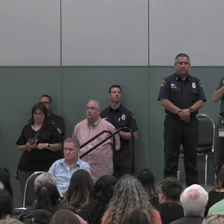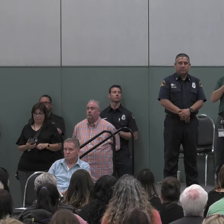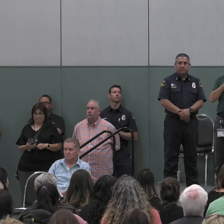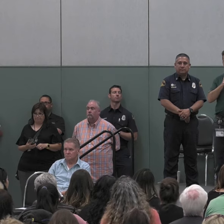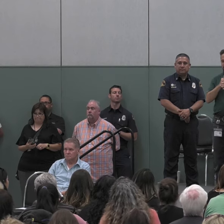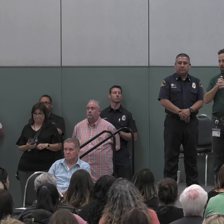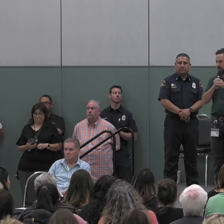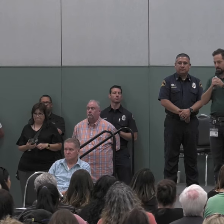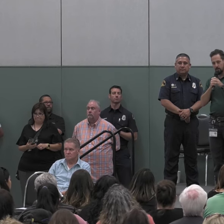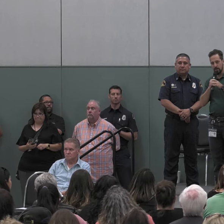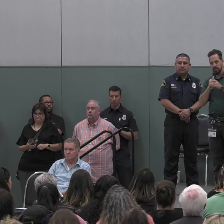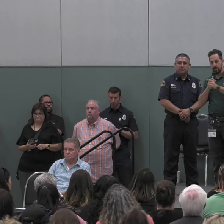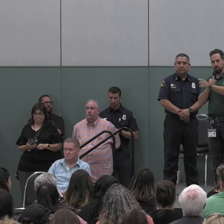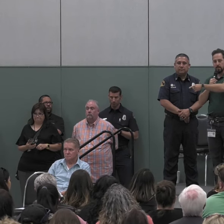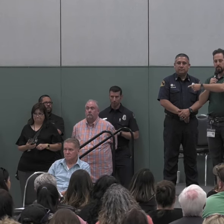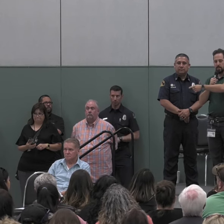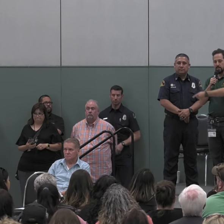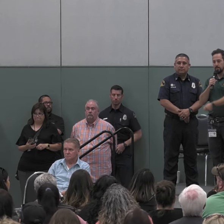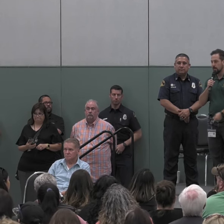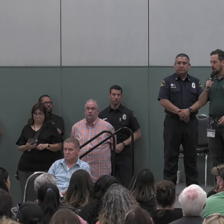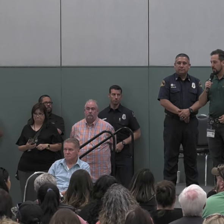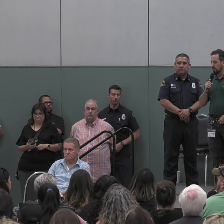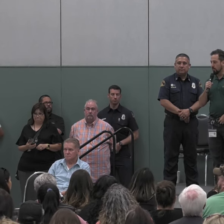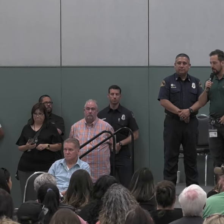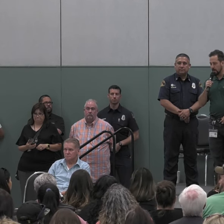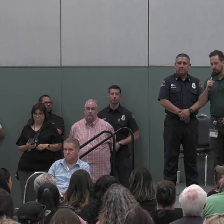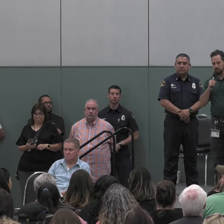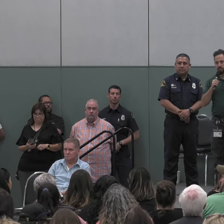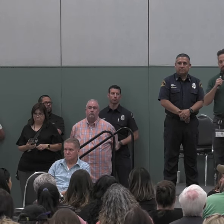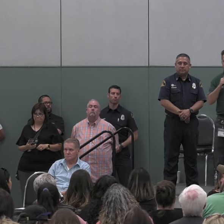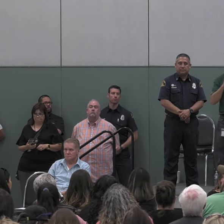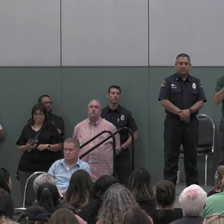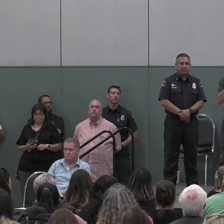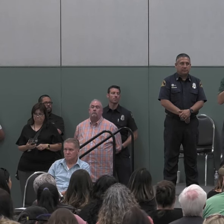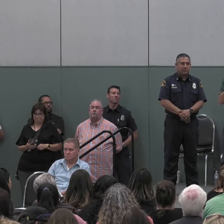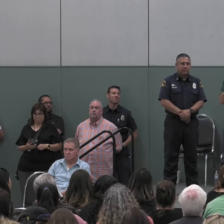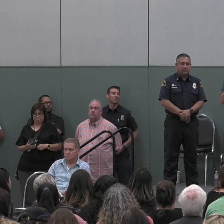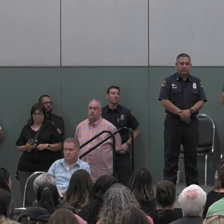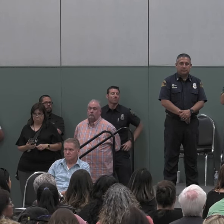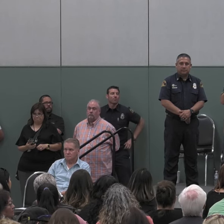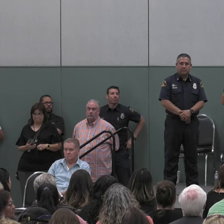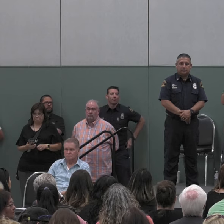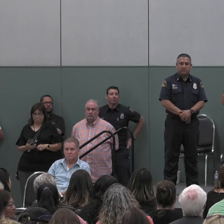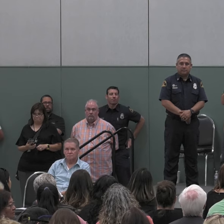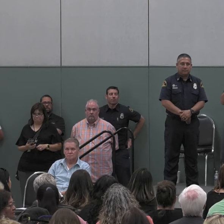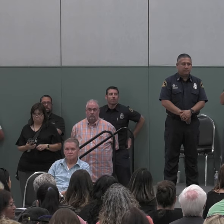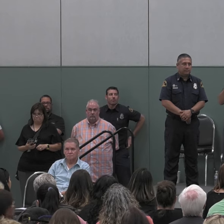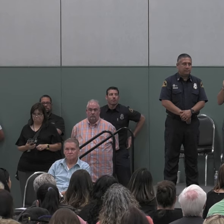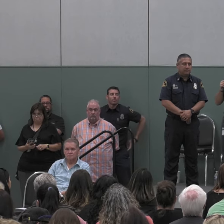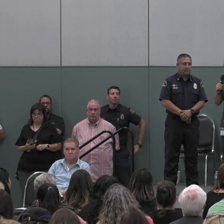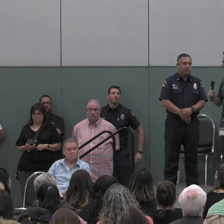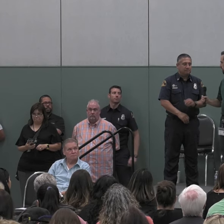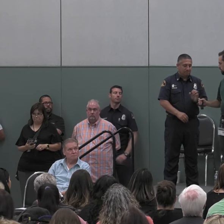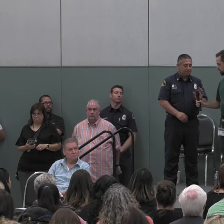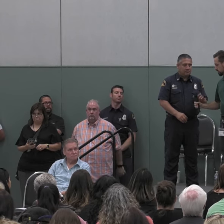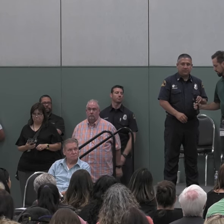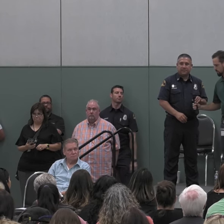it. So if you want to connect directly with them, they will be able to give you more information on those types of services.